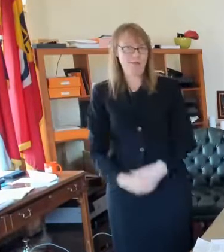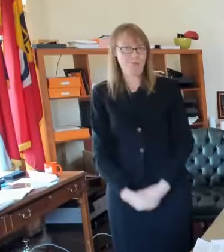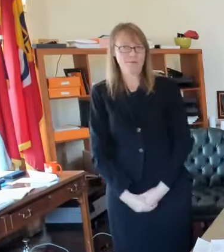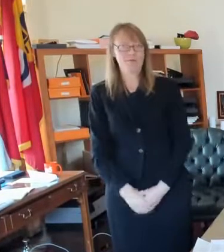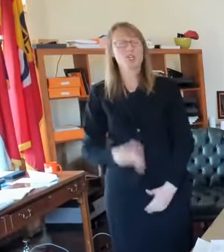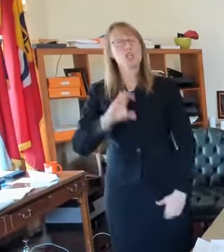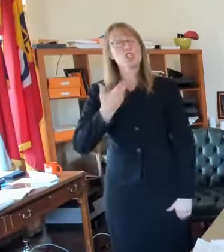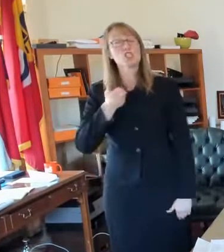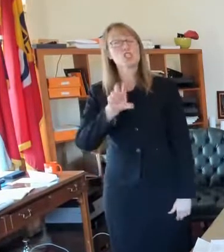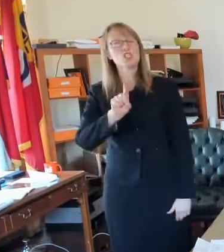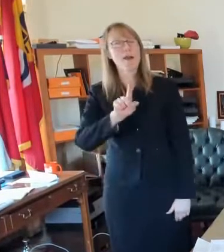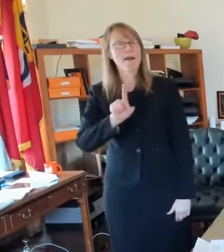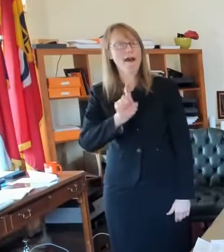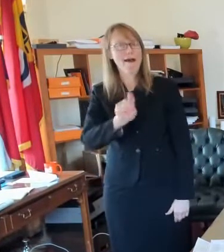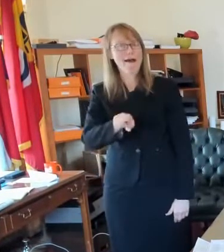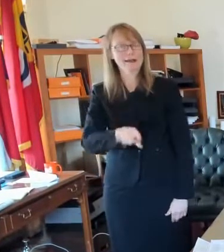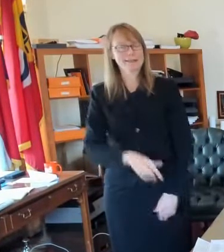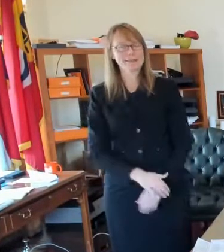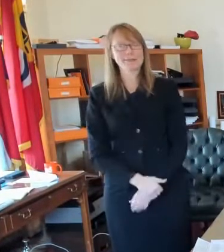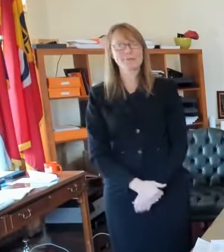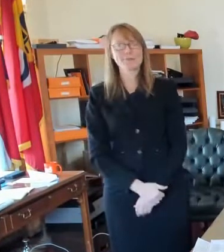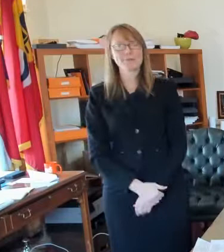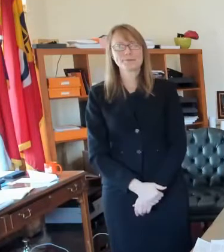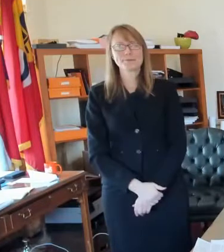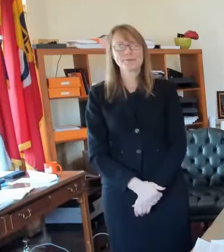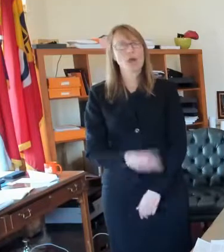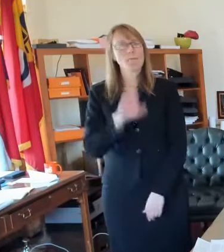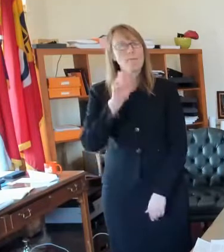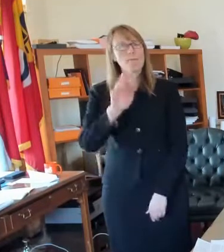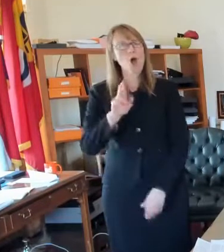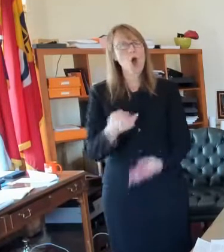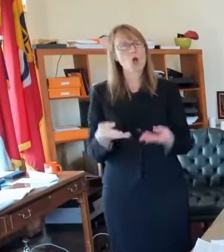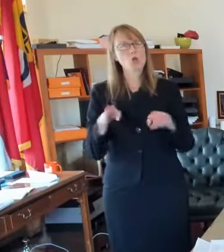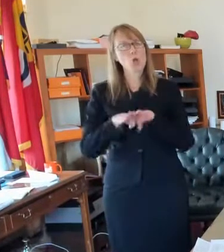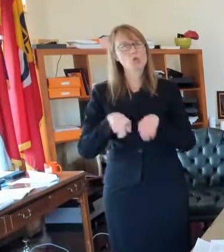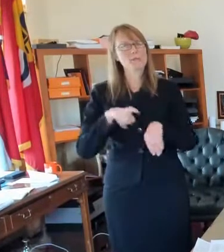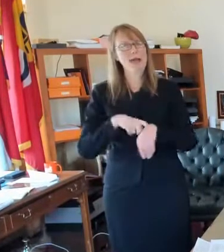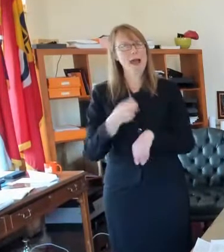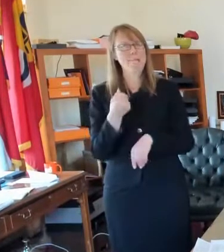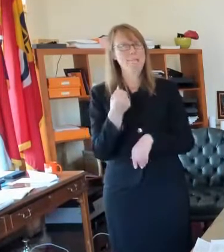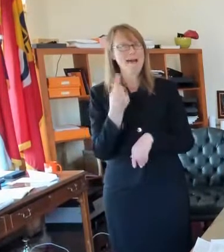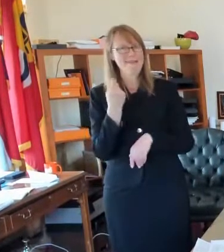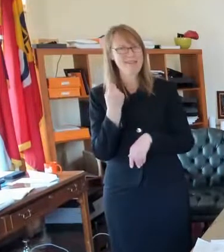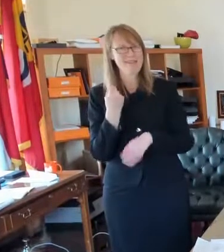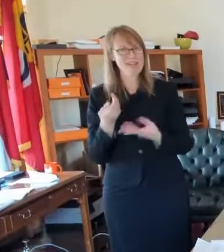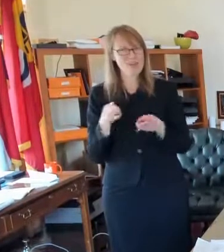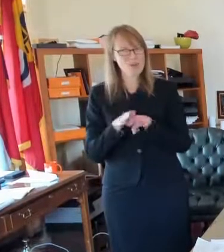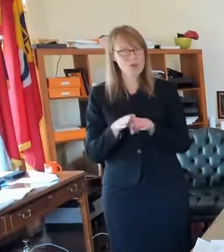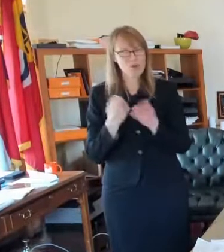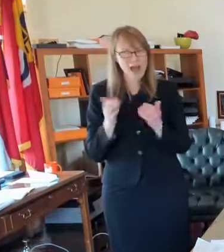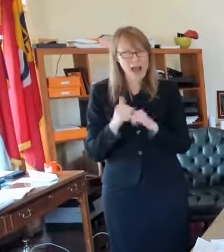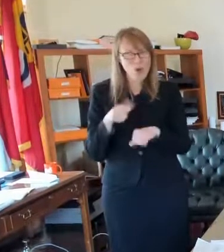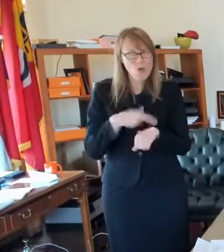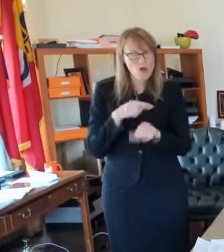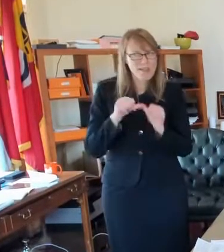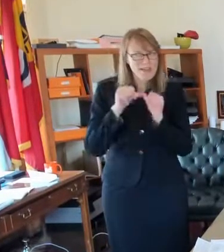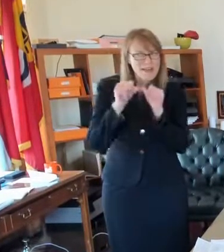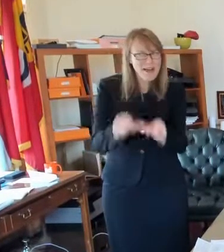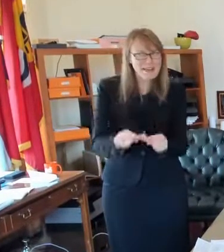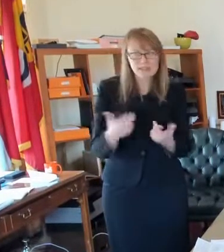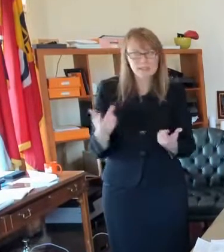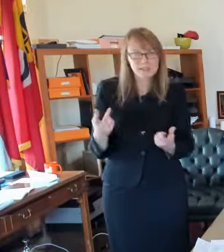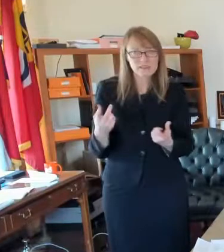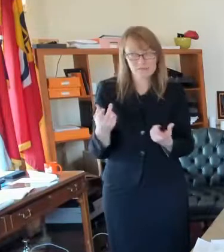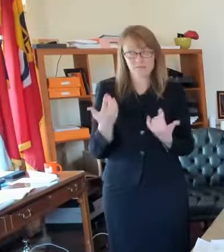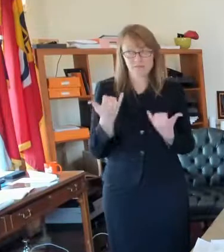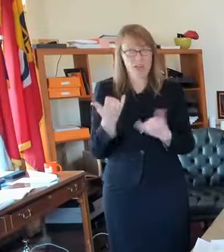11 p.m. bar closing in the city of St. Louis. Do you have an update on that? How much longer with the vaccines beginning? Chad, we don't